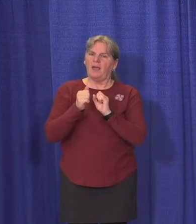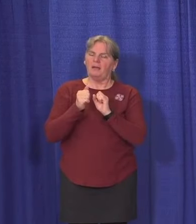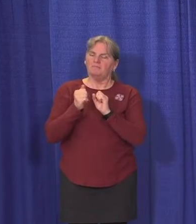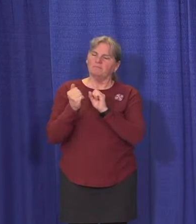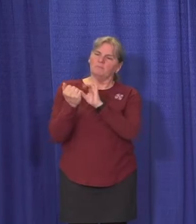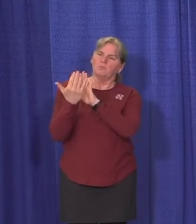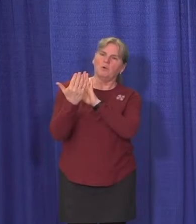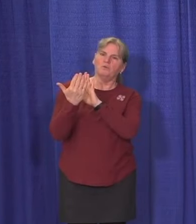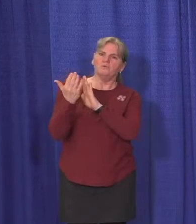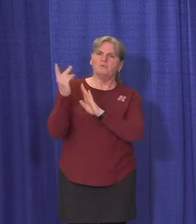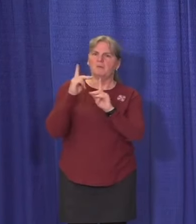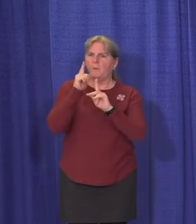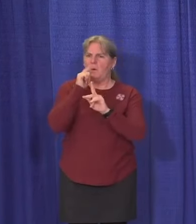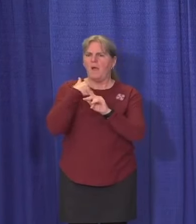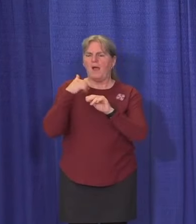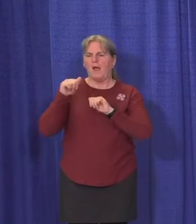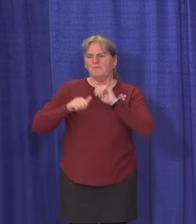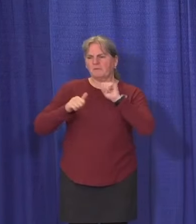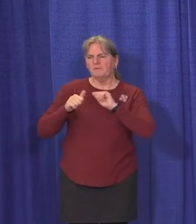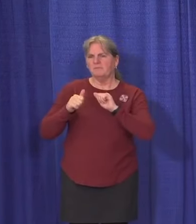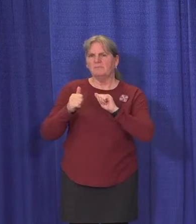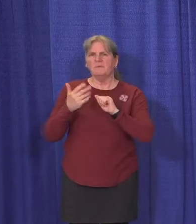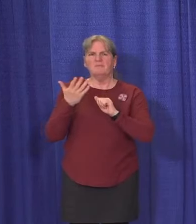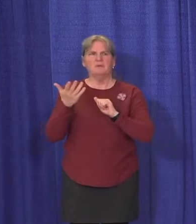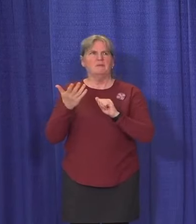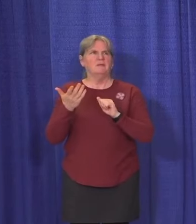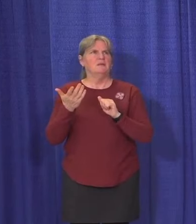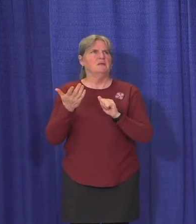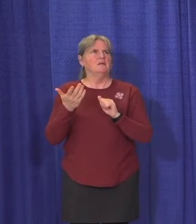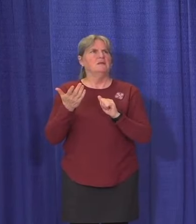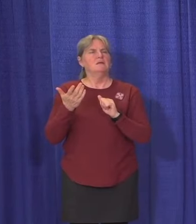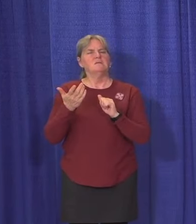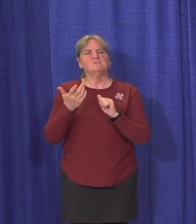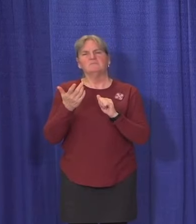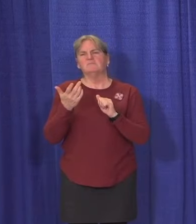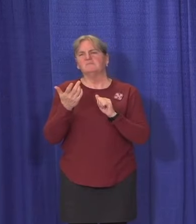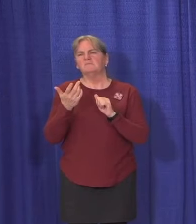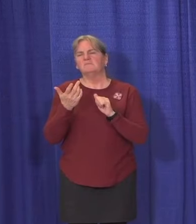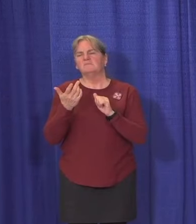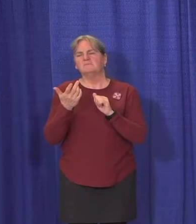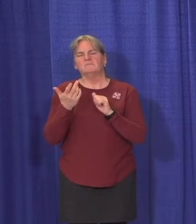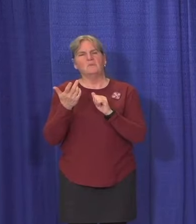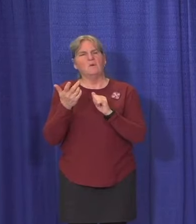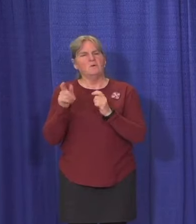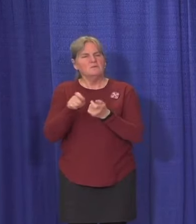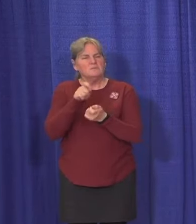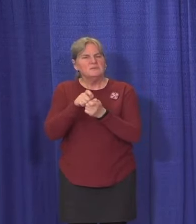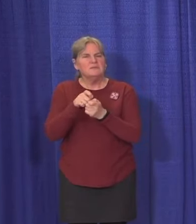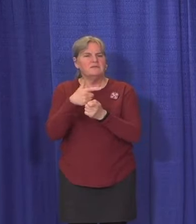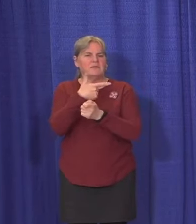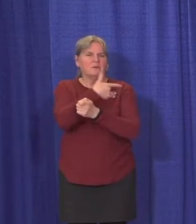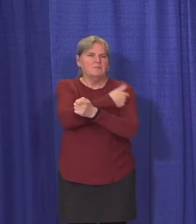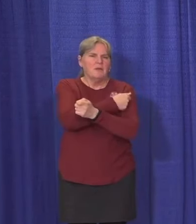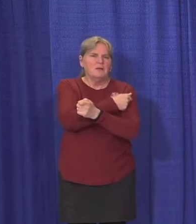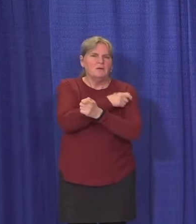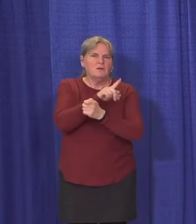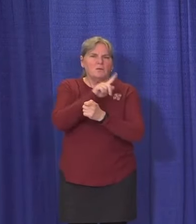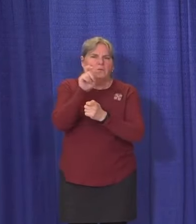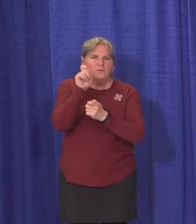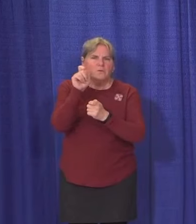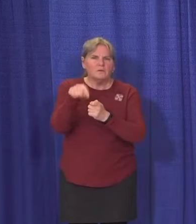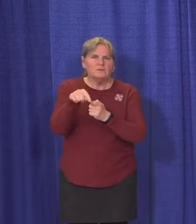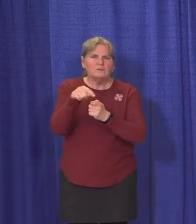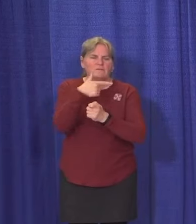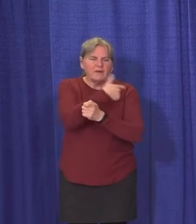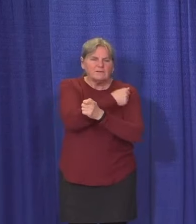It might be around logistics, transport, again, specific medical questions, and making sure those conversations